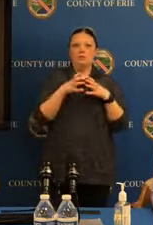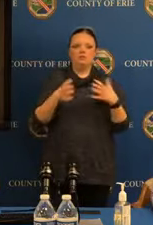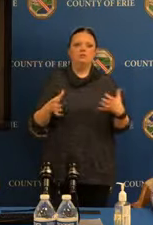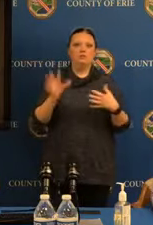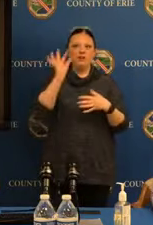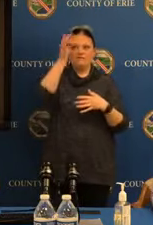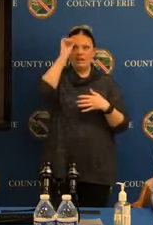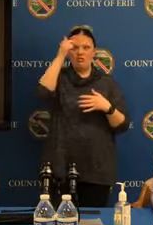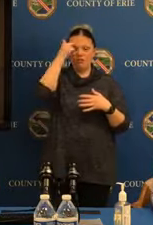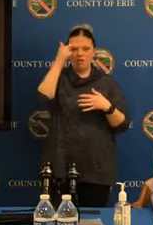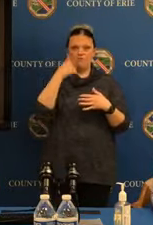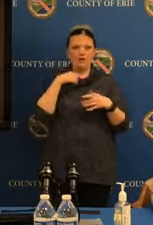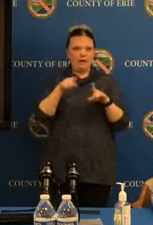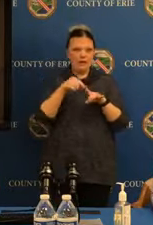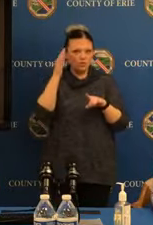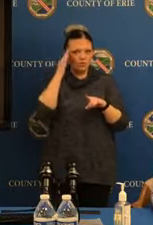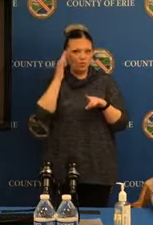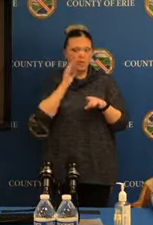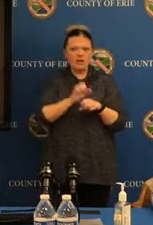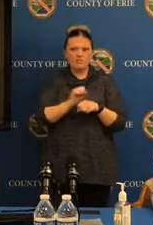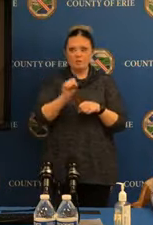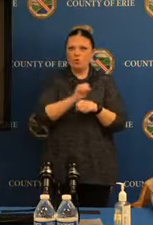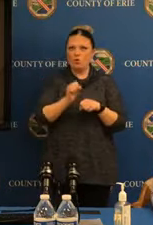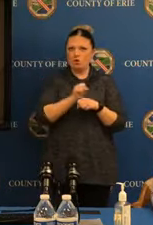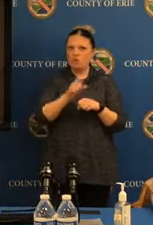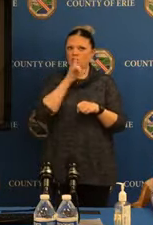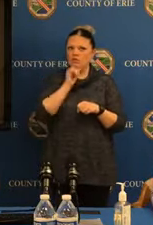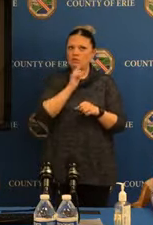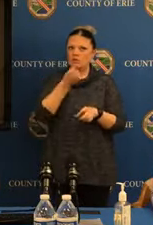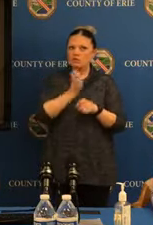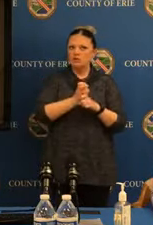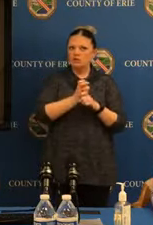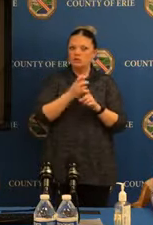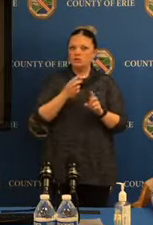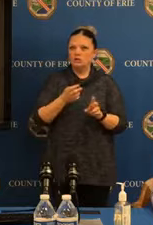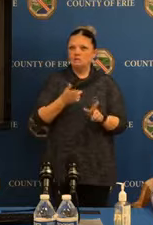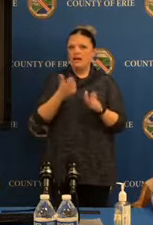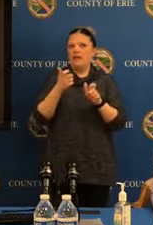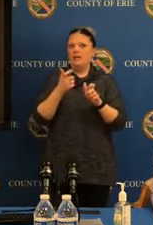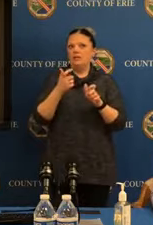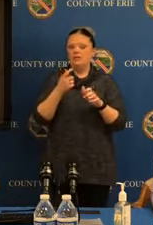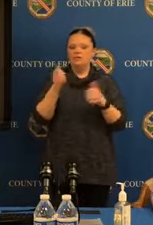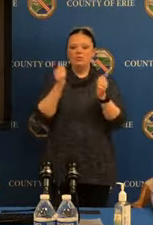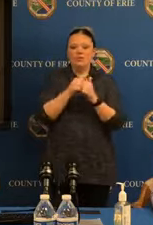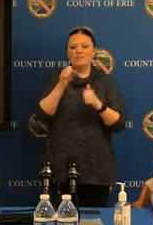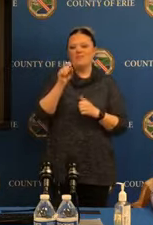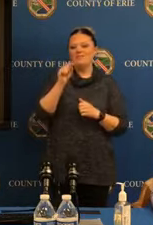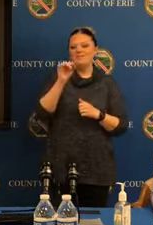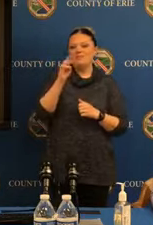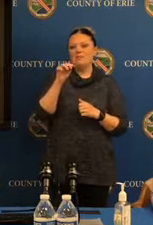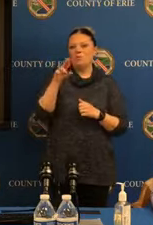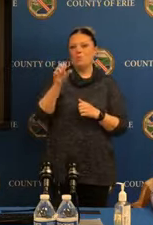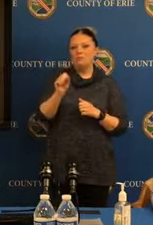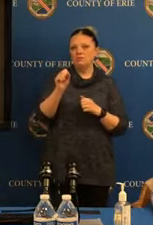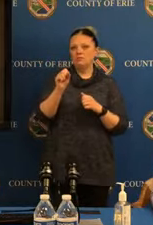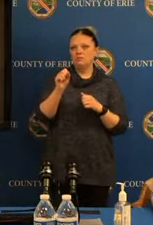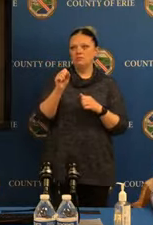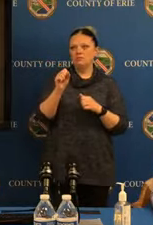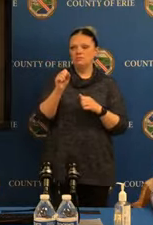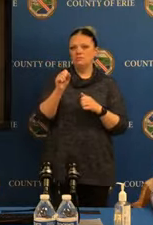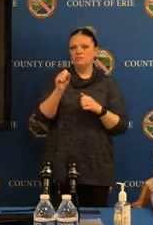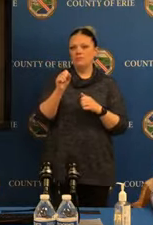government, as you know, has been working very expeditiously through a stimulus package that would extend unemployment